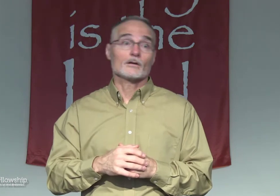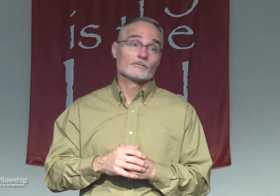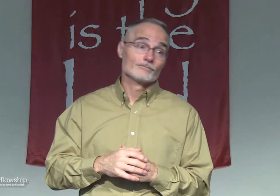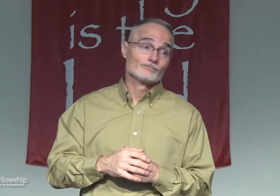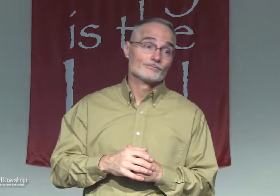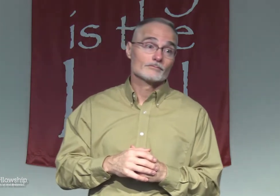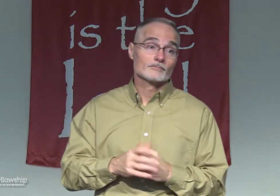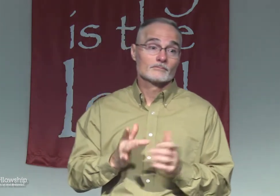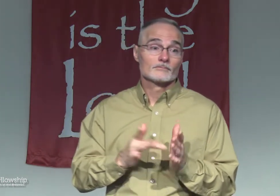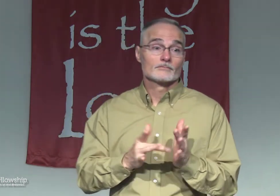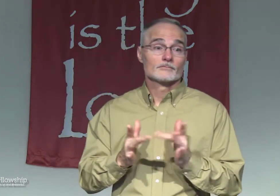Well,